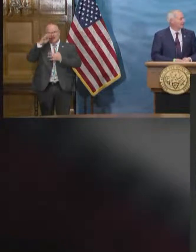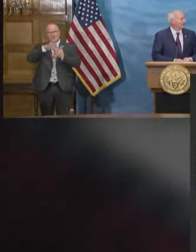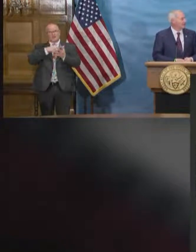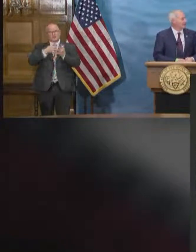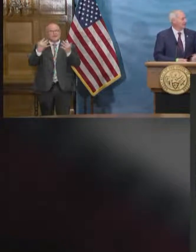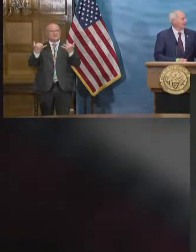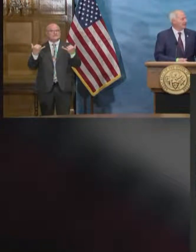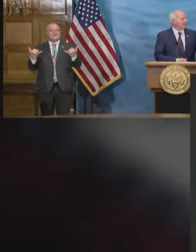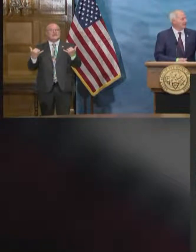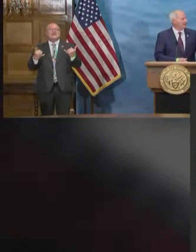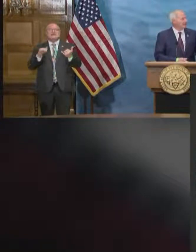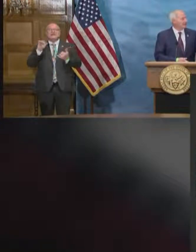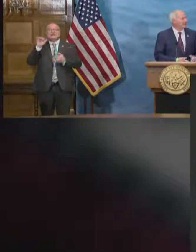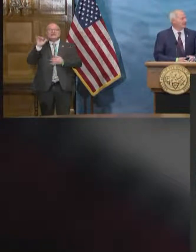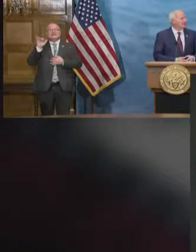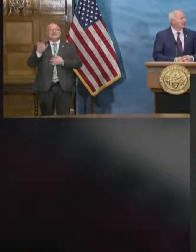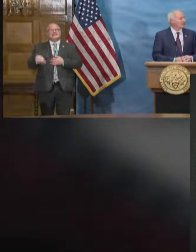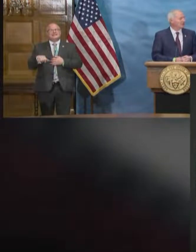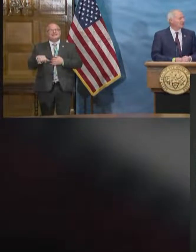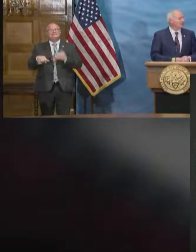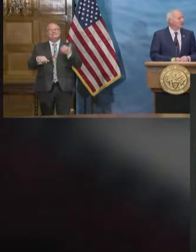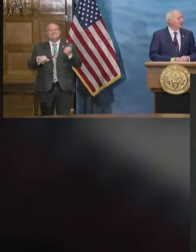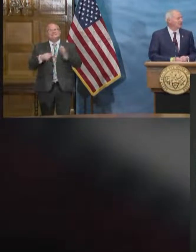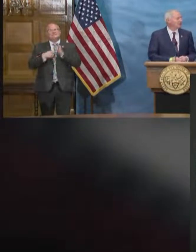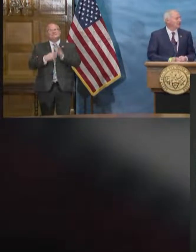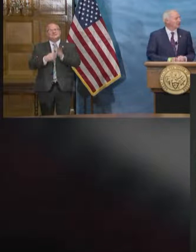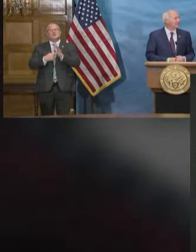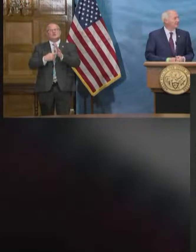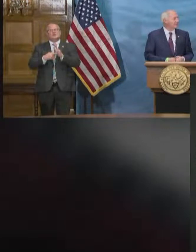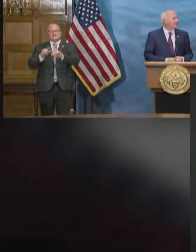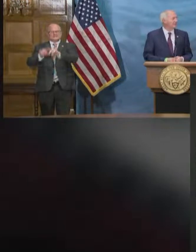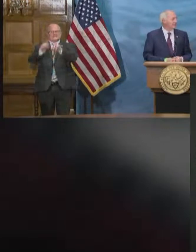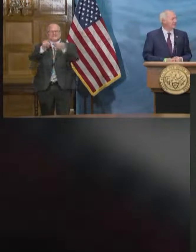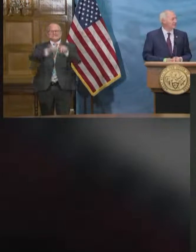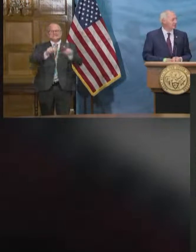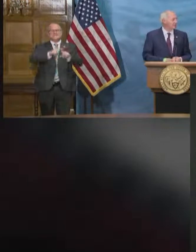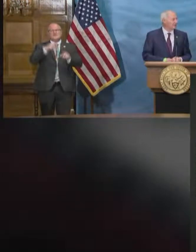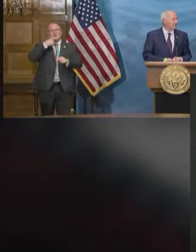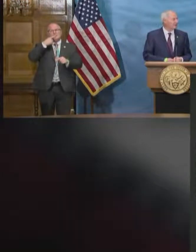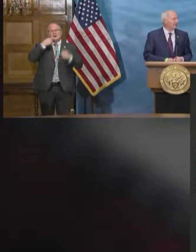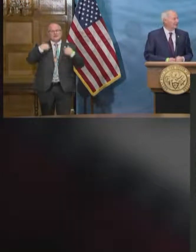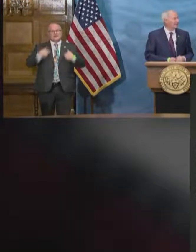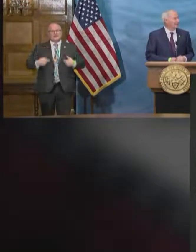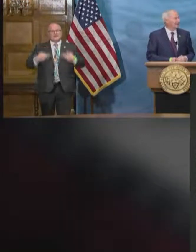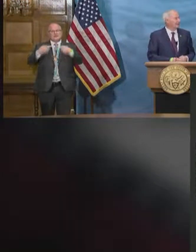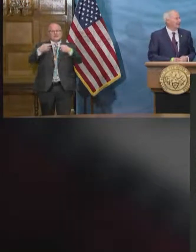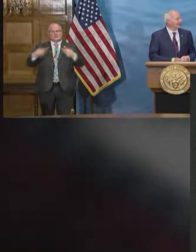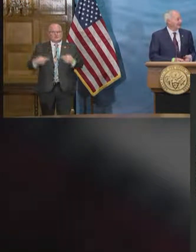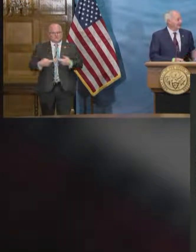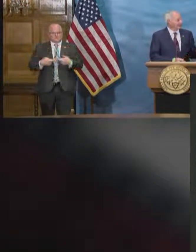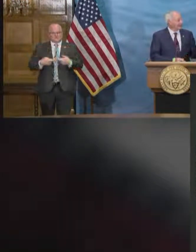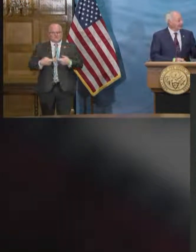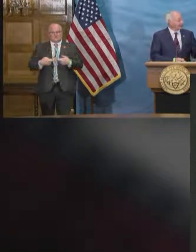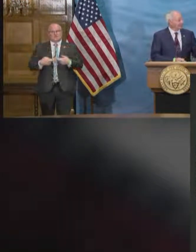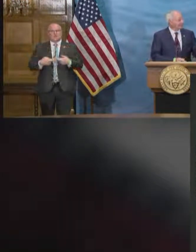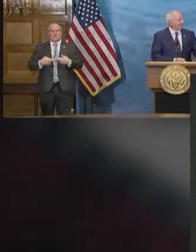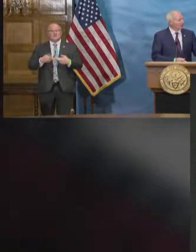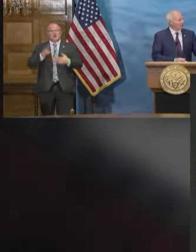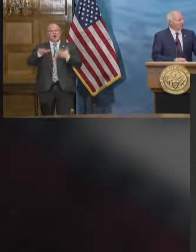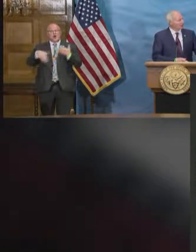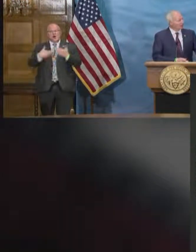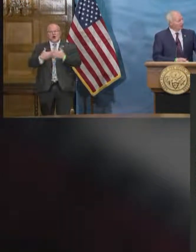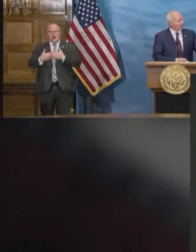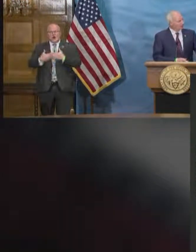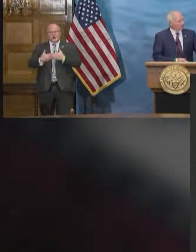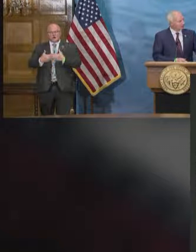today, that this shows a trend line in our different public health regions. And while we are all going the wrong